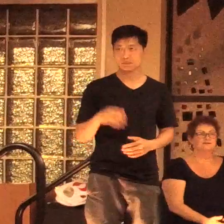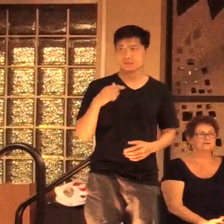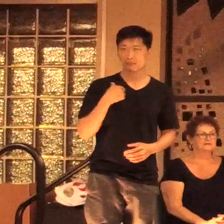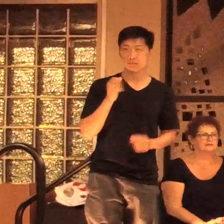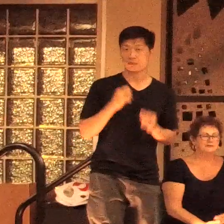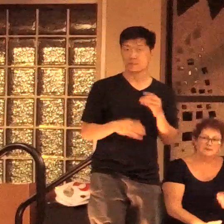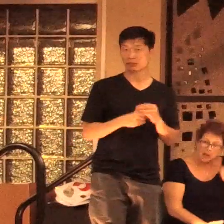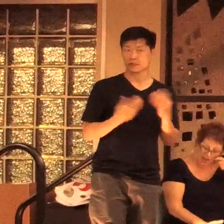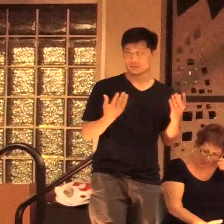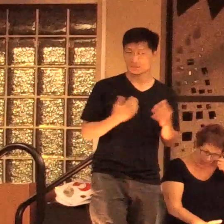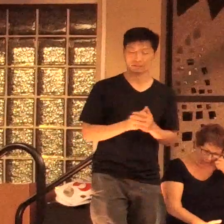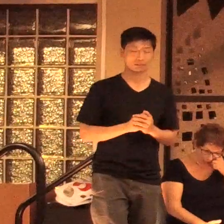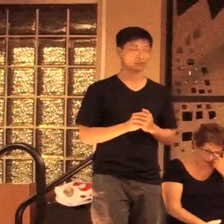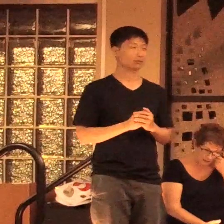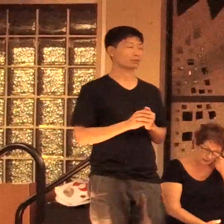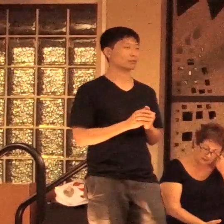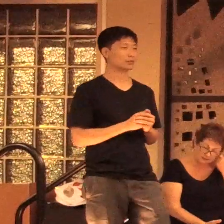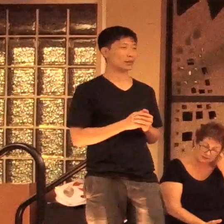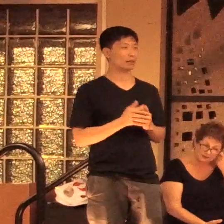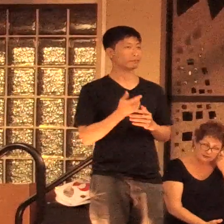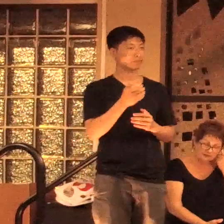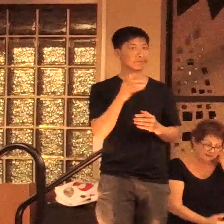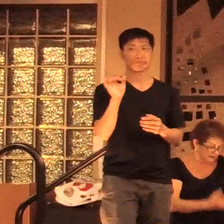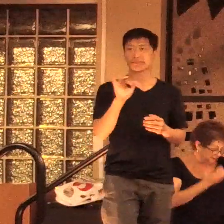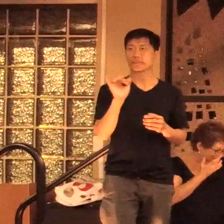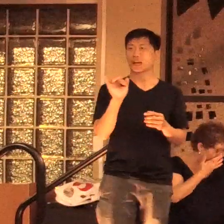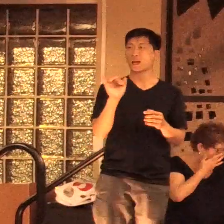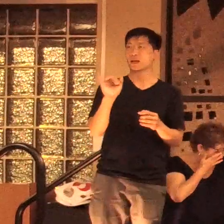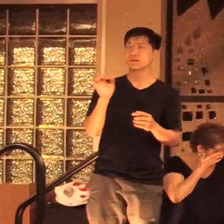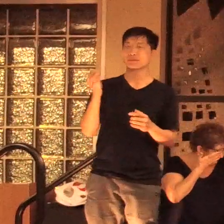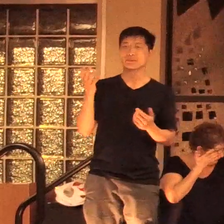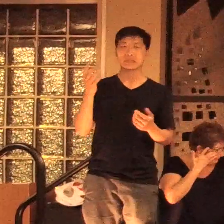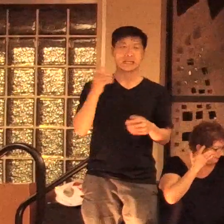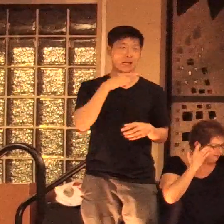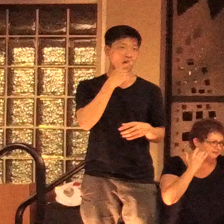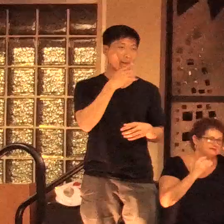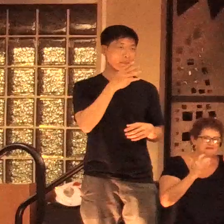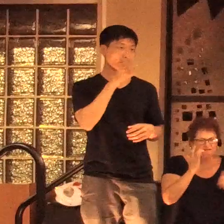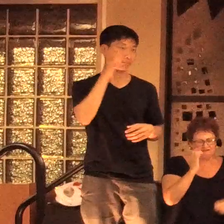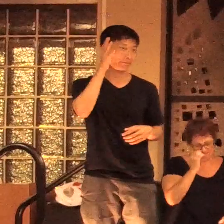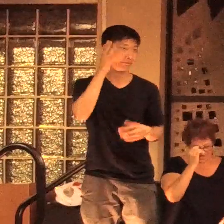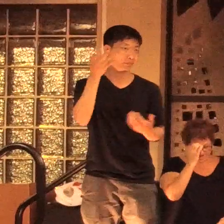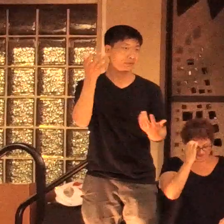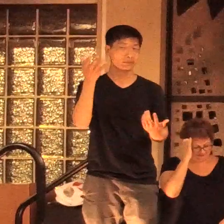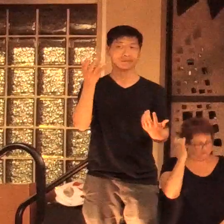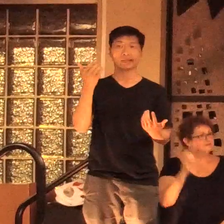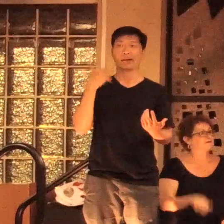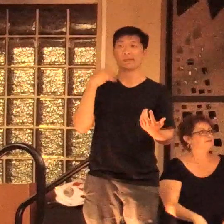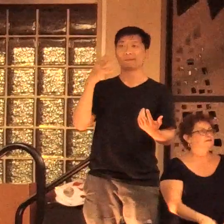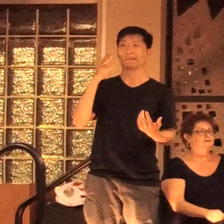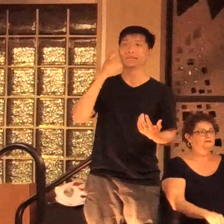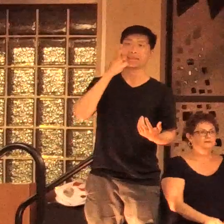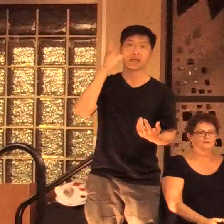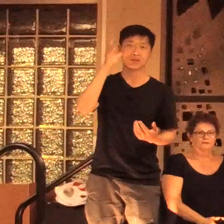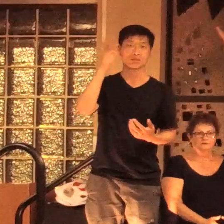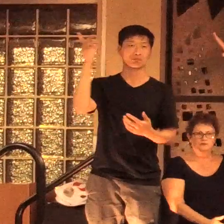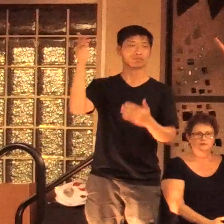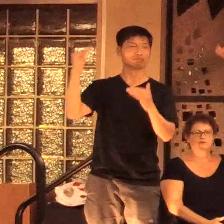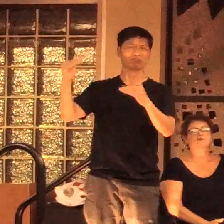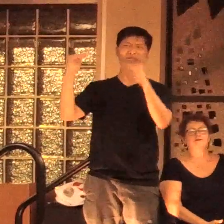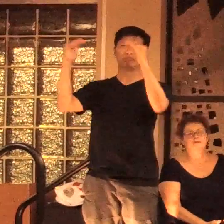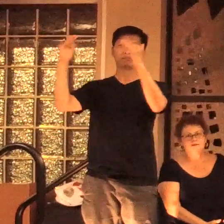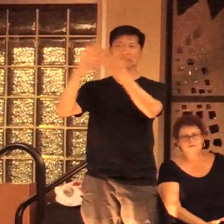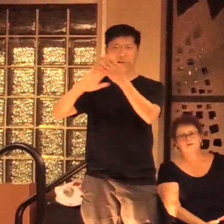Well, I can add to that. Just like with hearing parents, you have parents out there who are very college